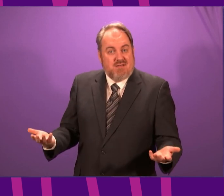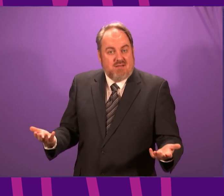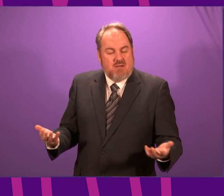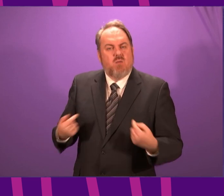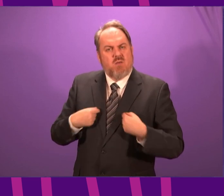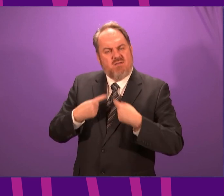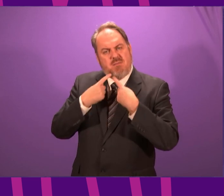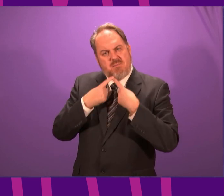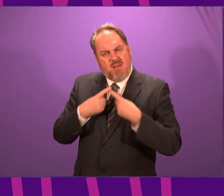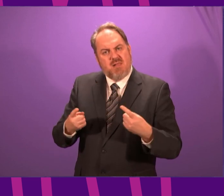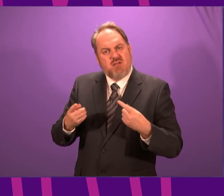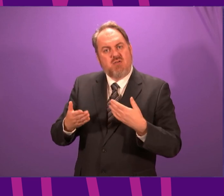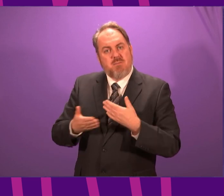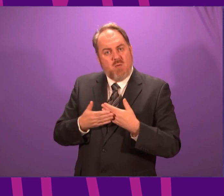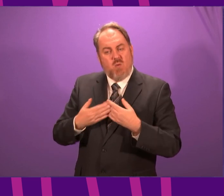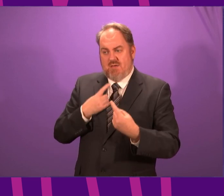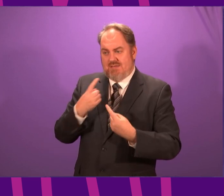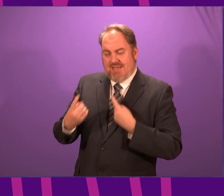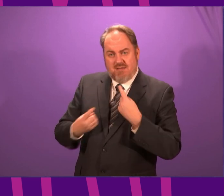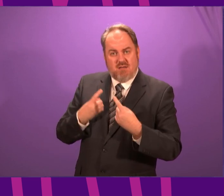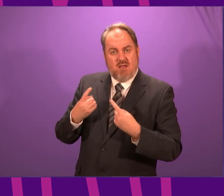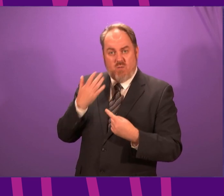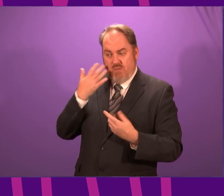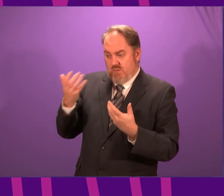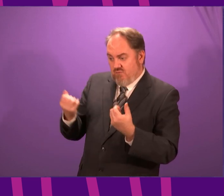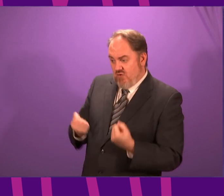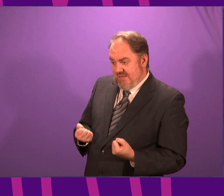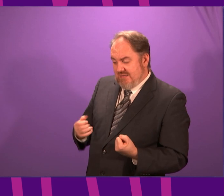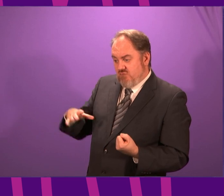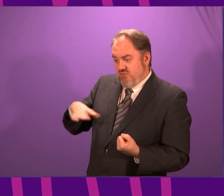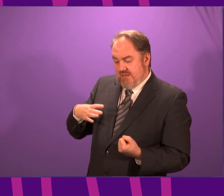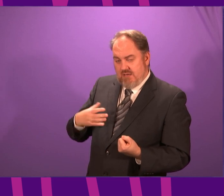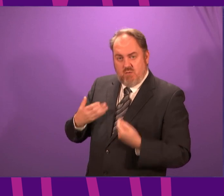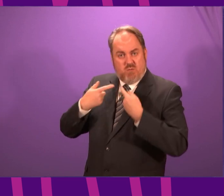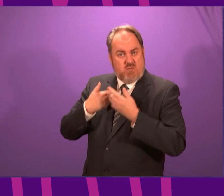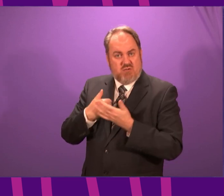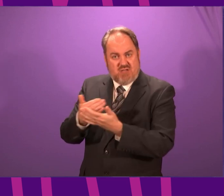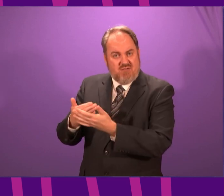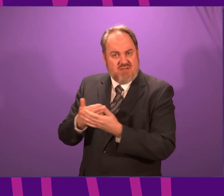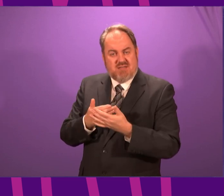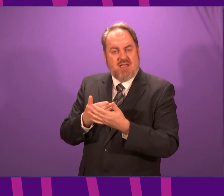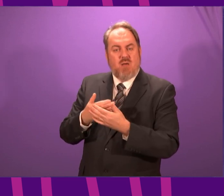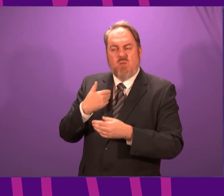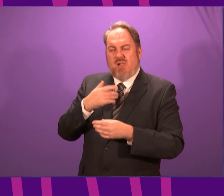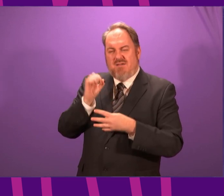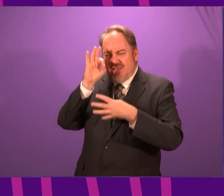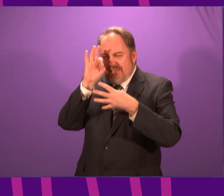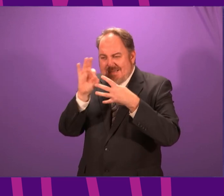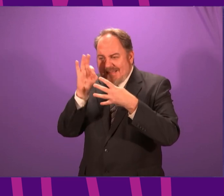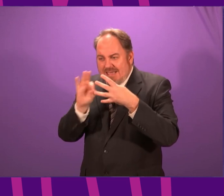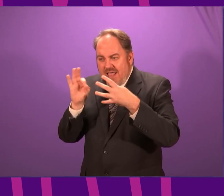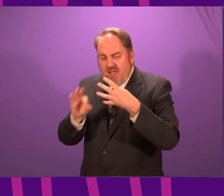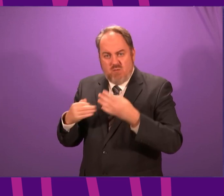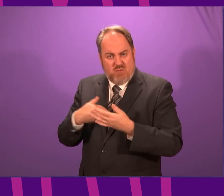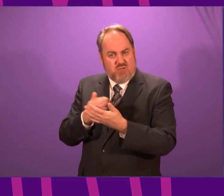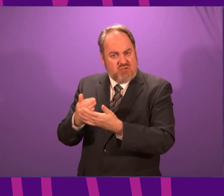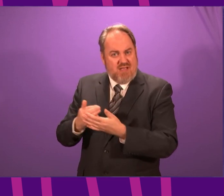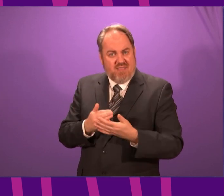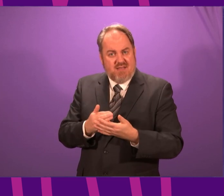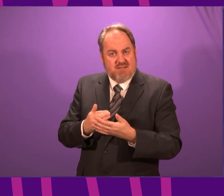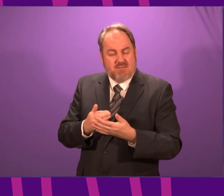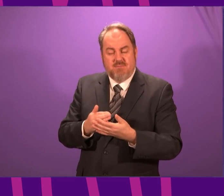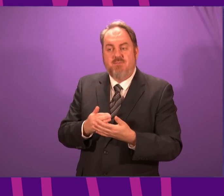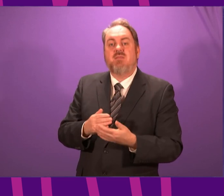publish most of the data that is available to us, and we'll continue to do that at as granular a level as it's possible to do. Richard